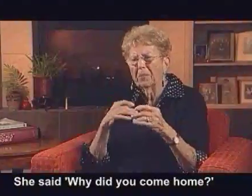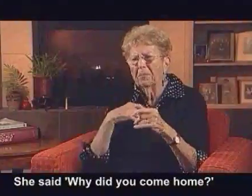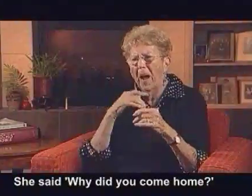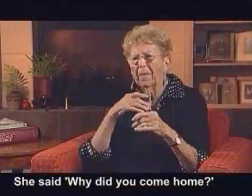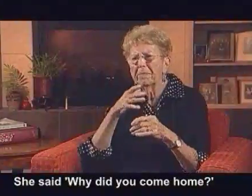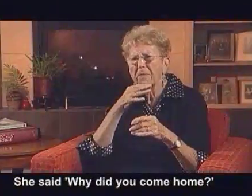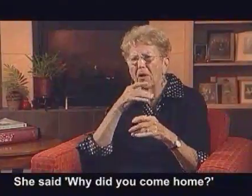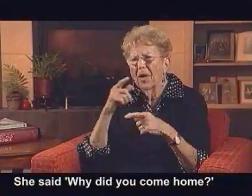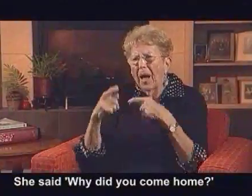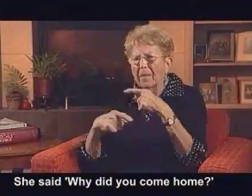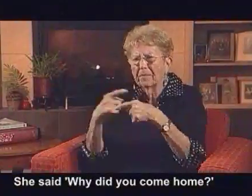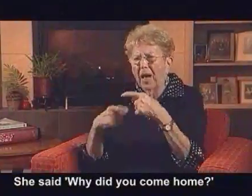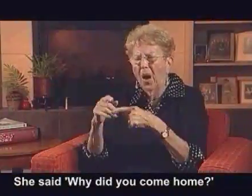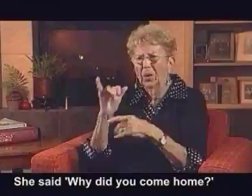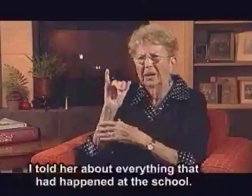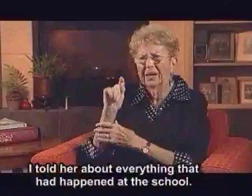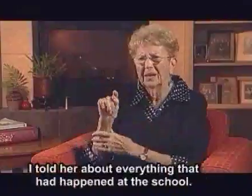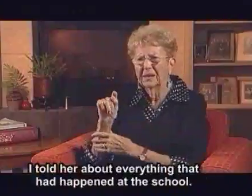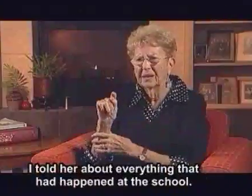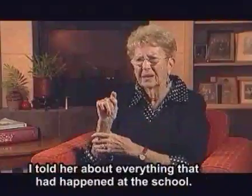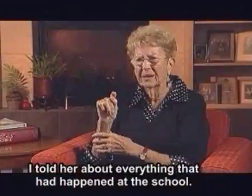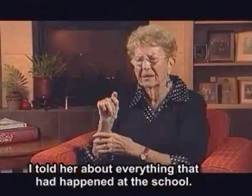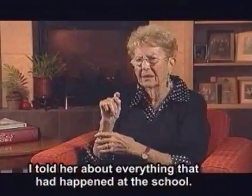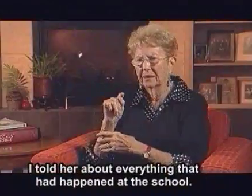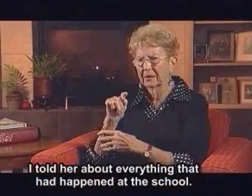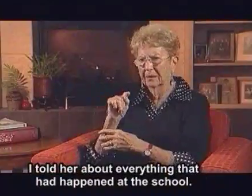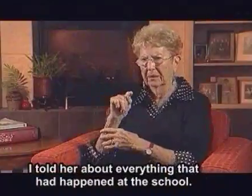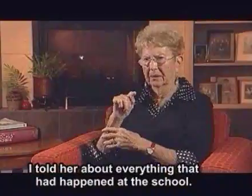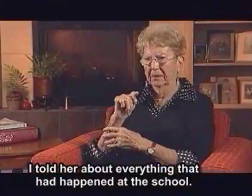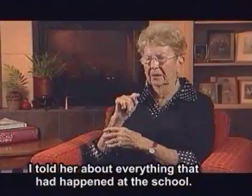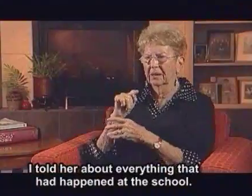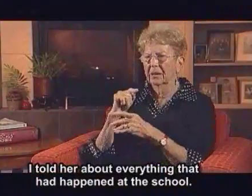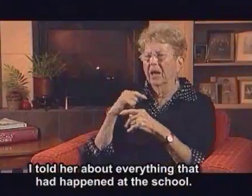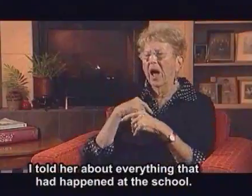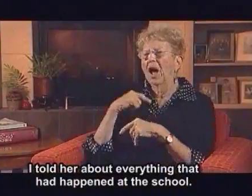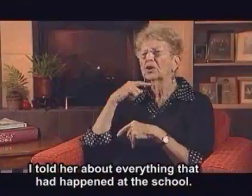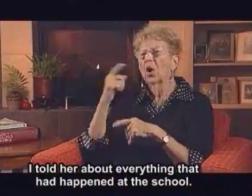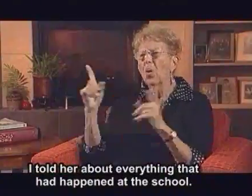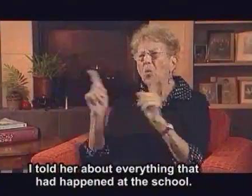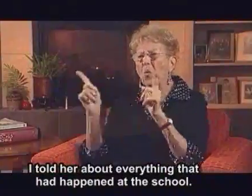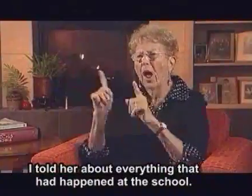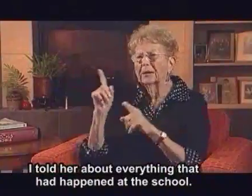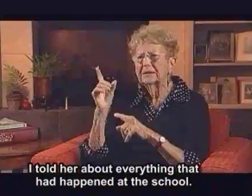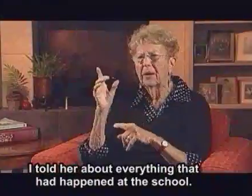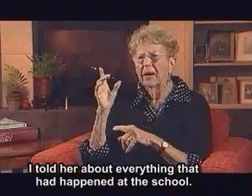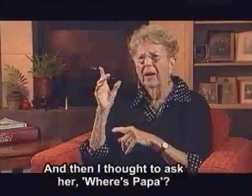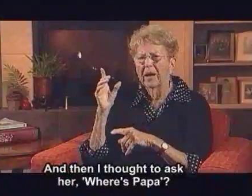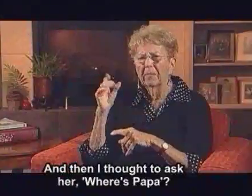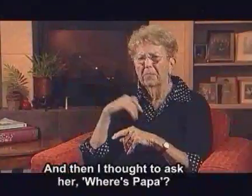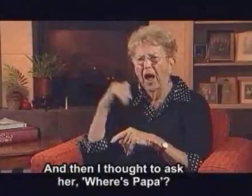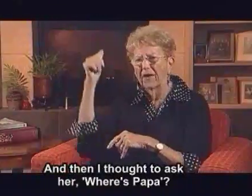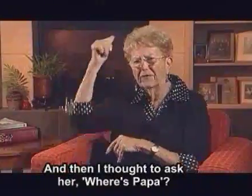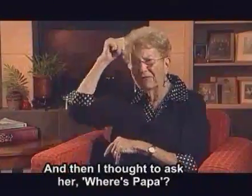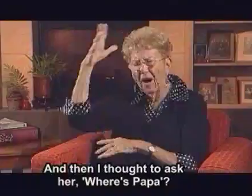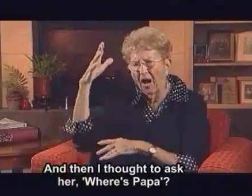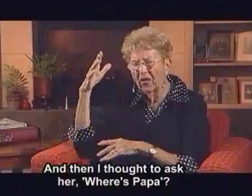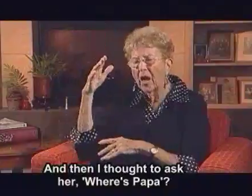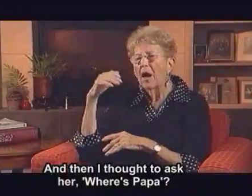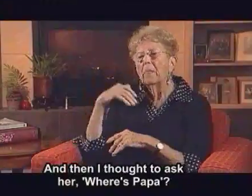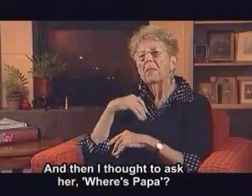And she said, "Why did you come home?" I told her about everything that had happened at the school. And then I thought to